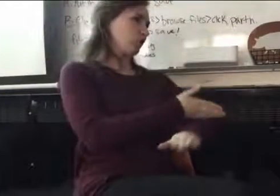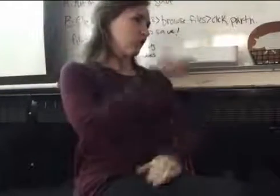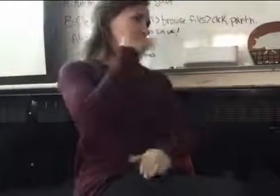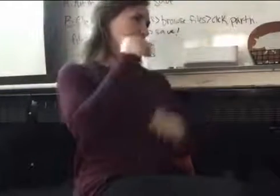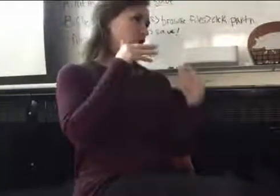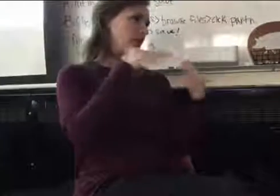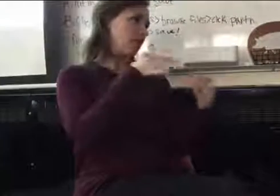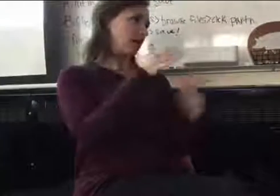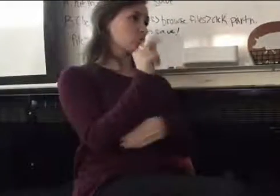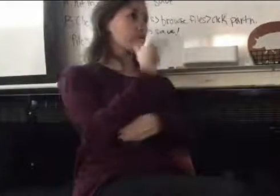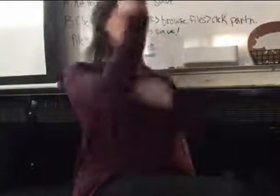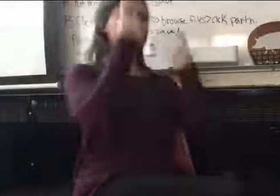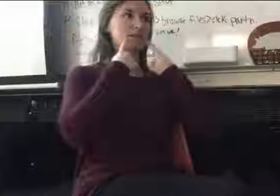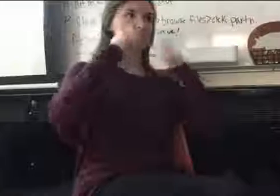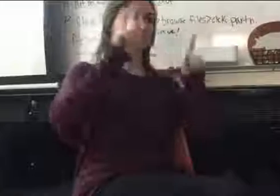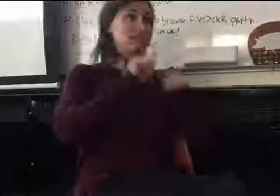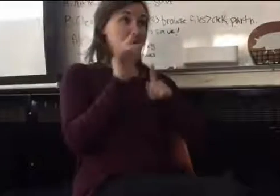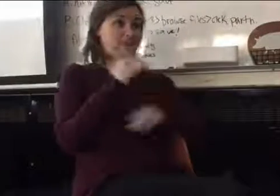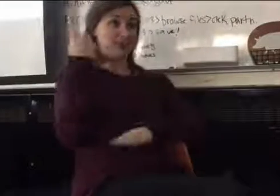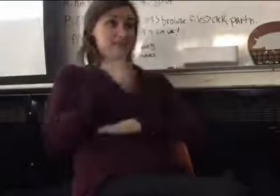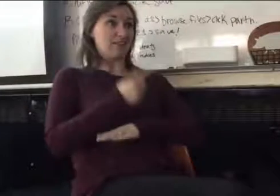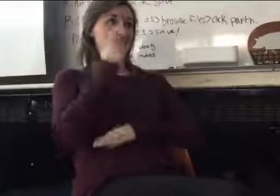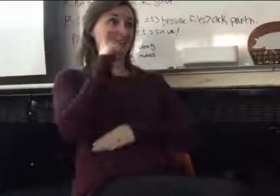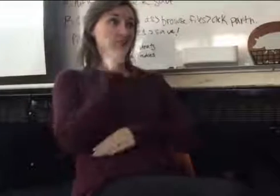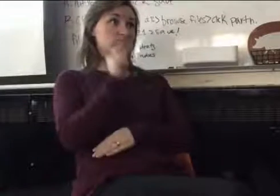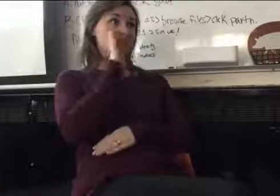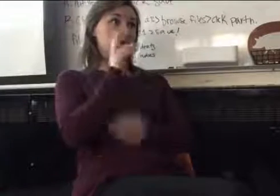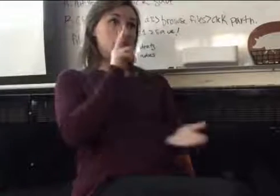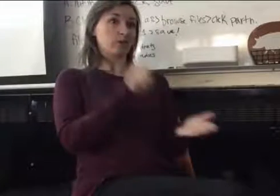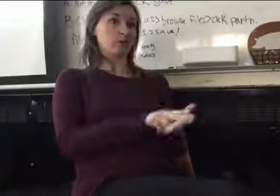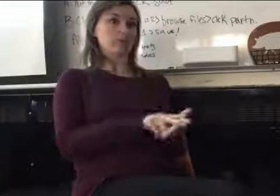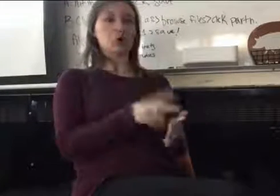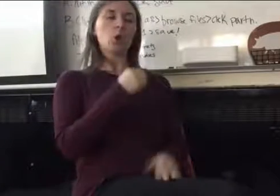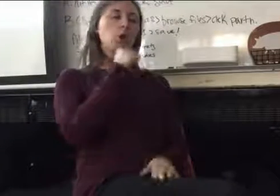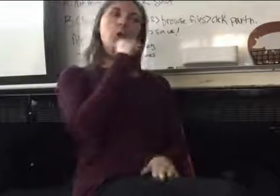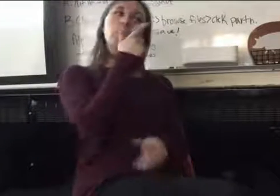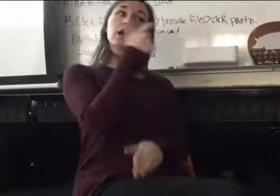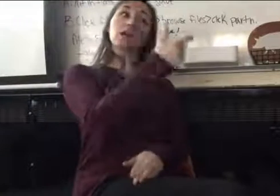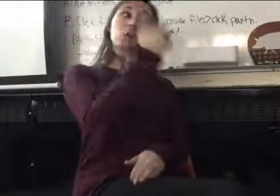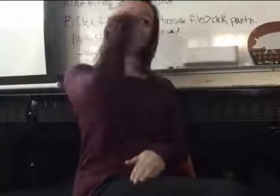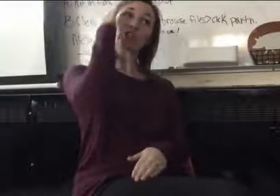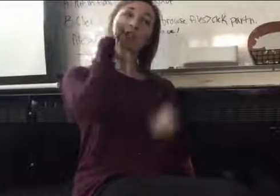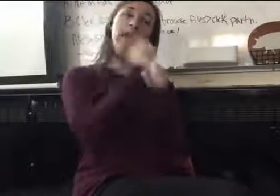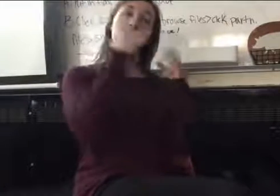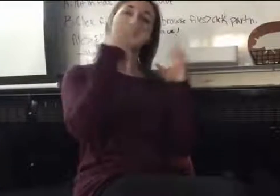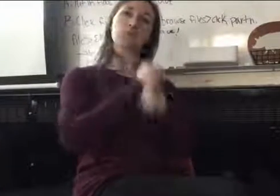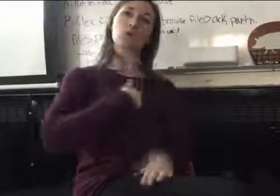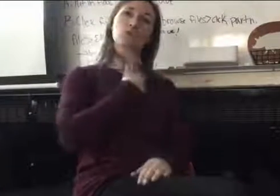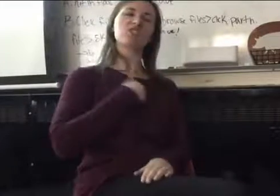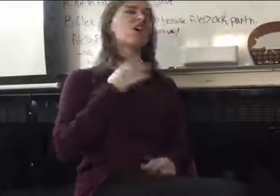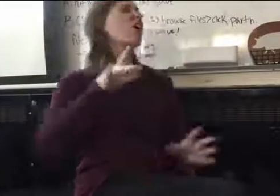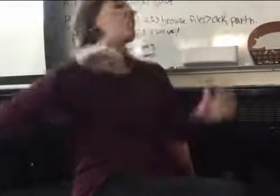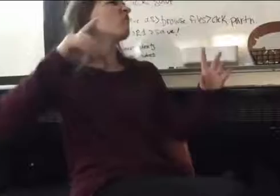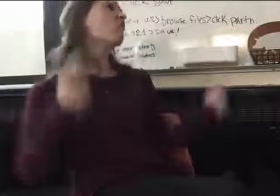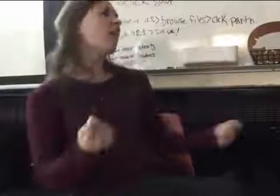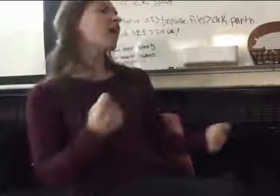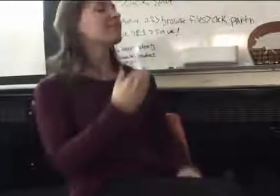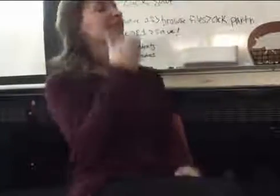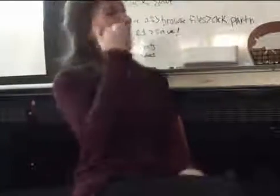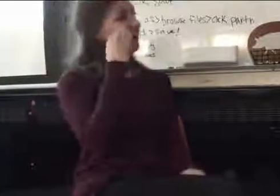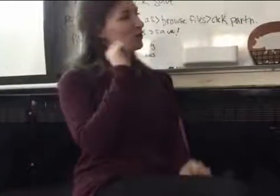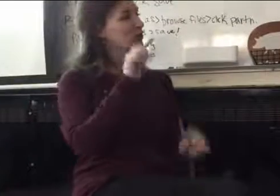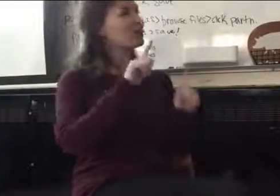become successful. And due to time, we're not going to watch the guy's head explode. I'm sorry. I know. You can go